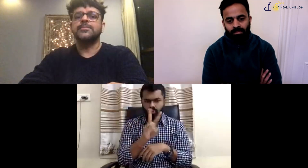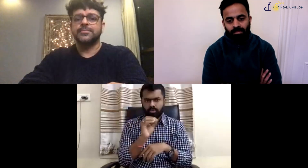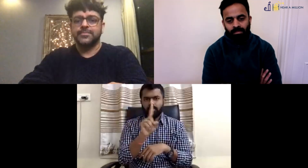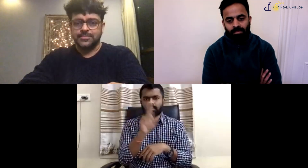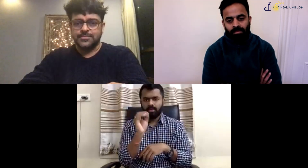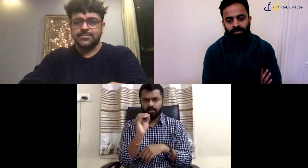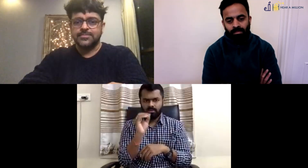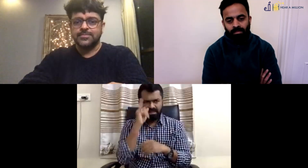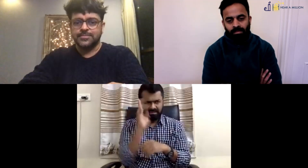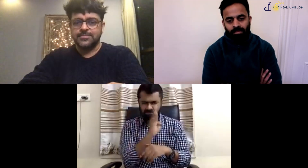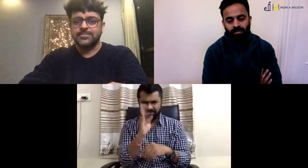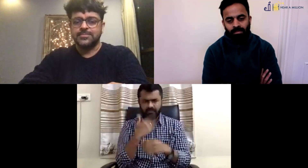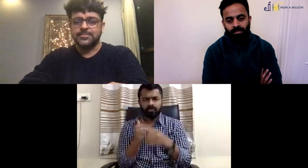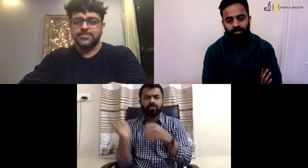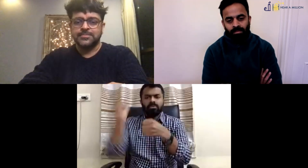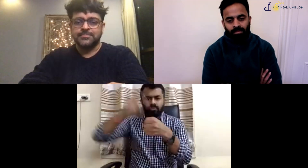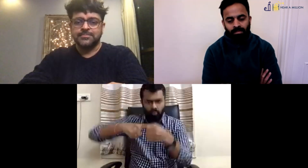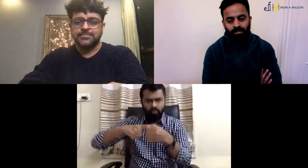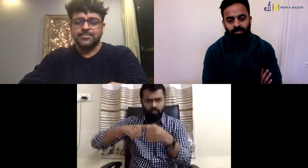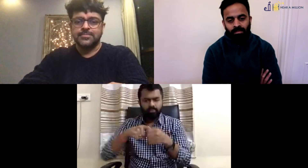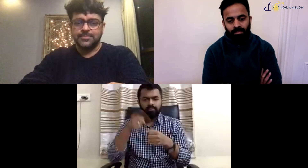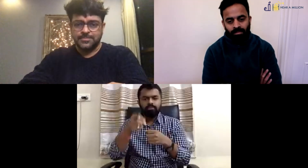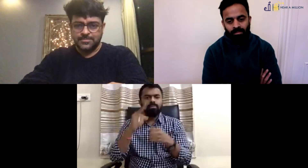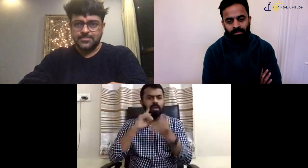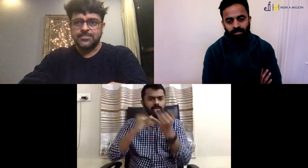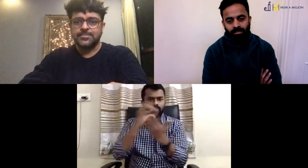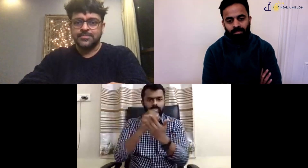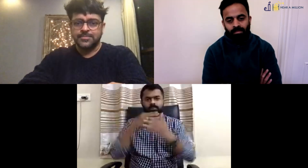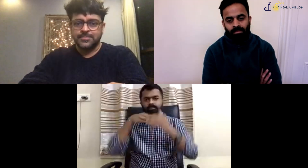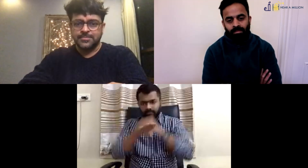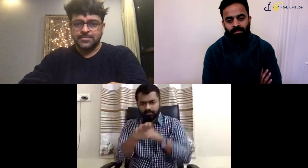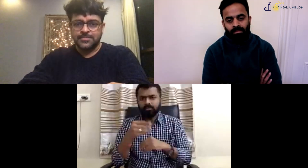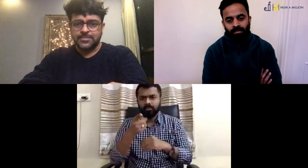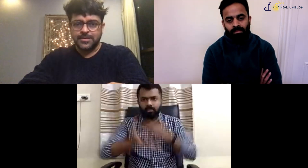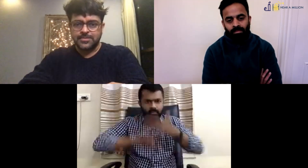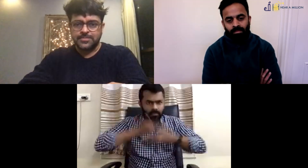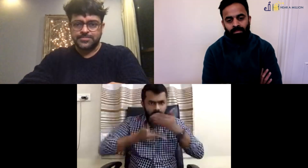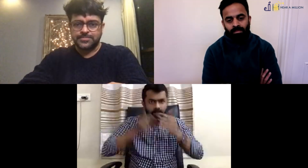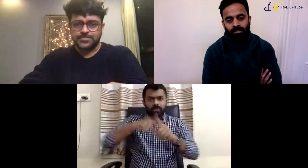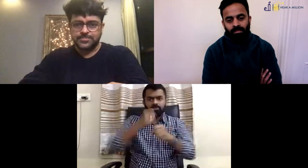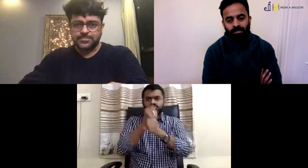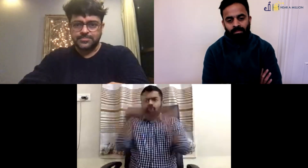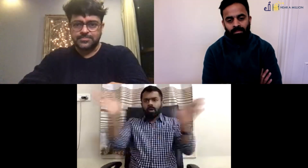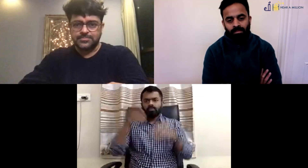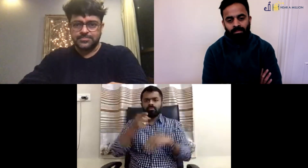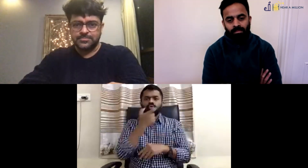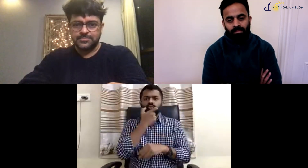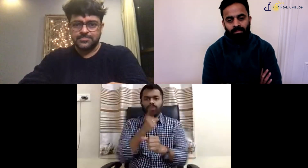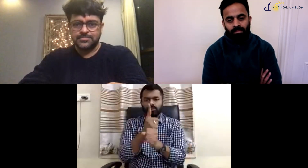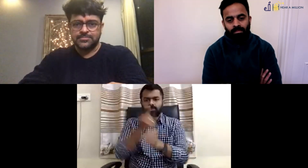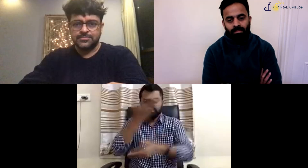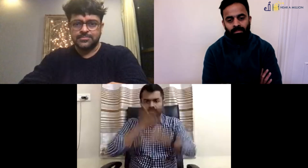in 2011. Yeah, no, in 2010. Yeah, around that time only. So I joined the ISLTT course,